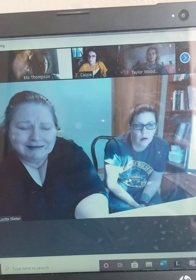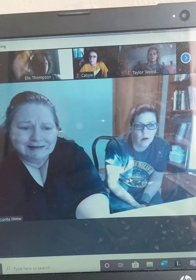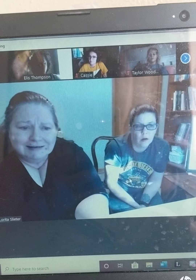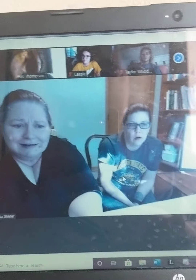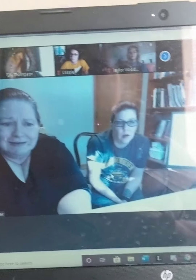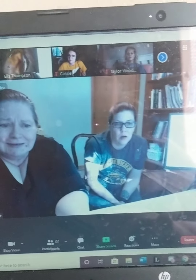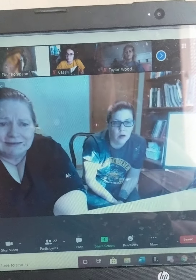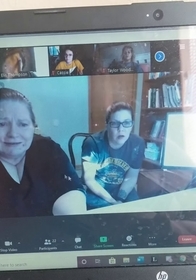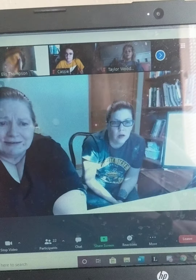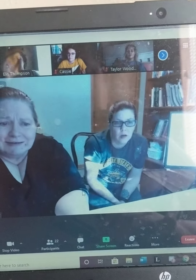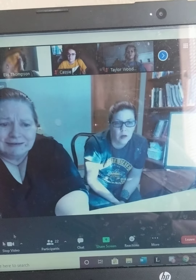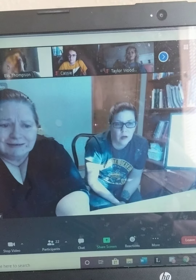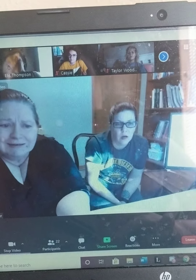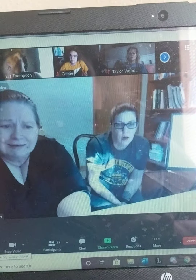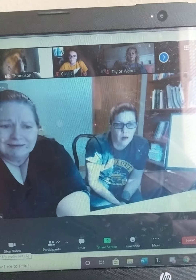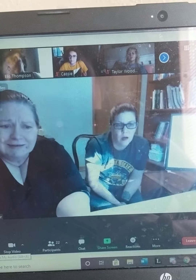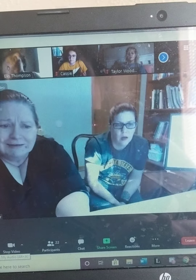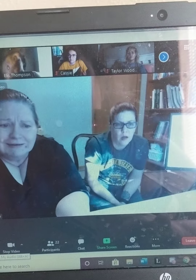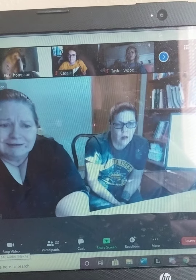Or,